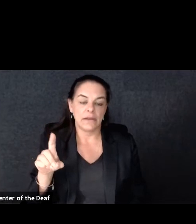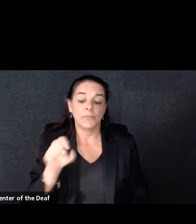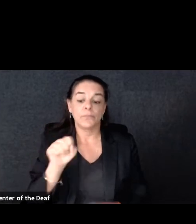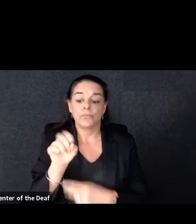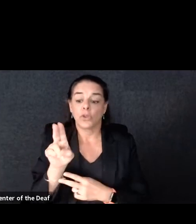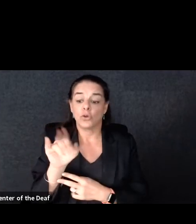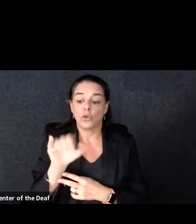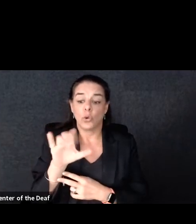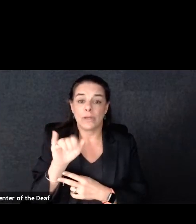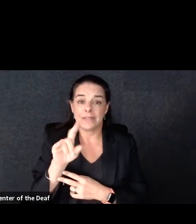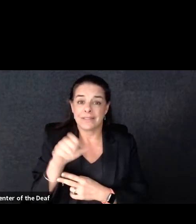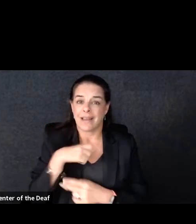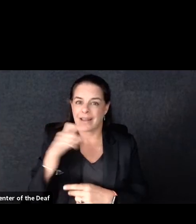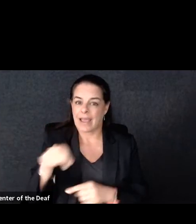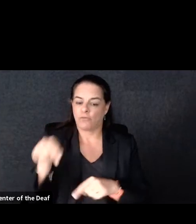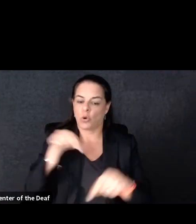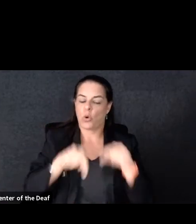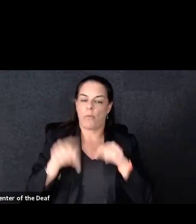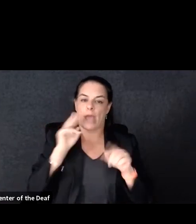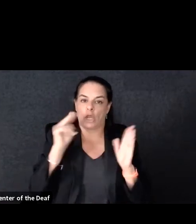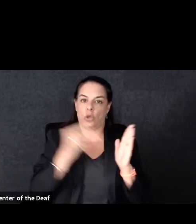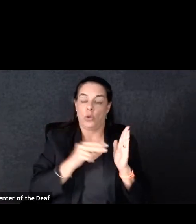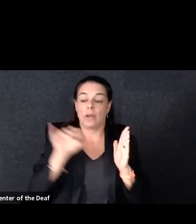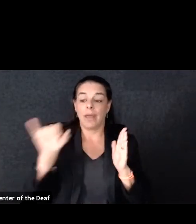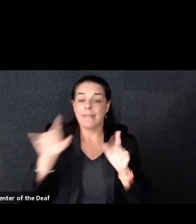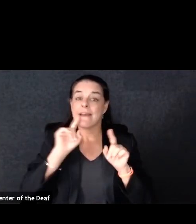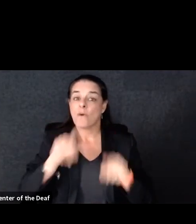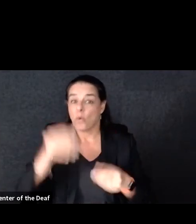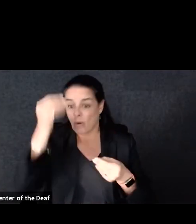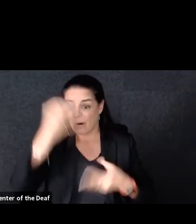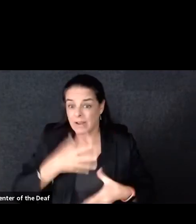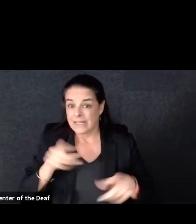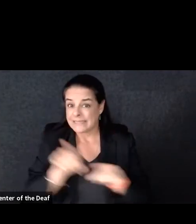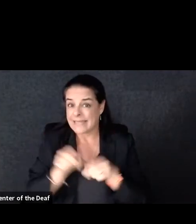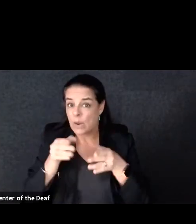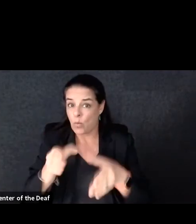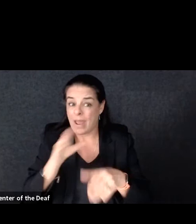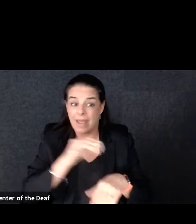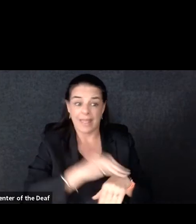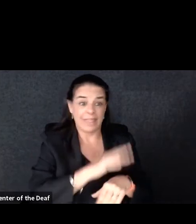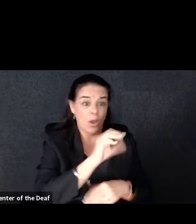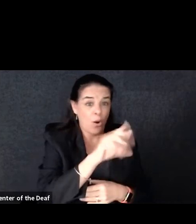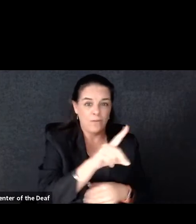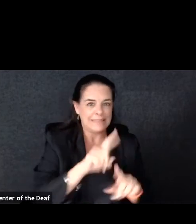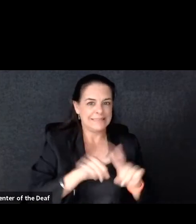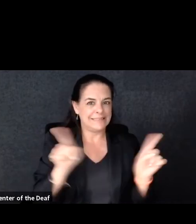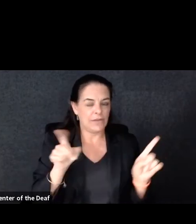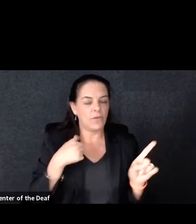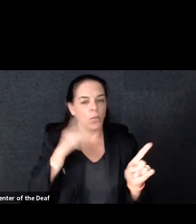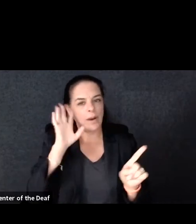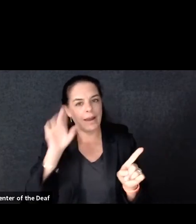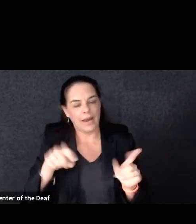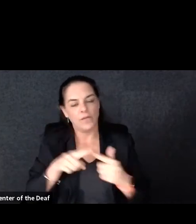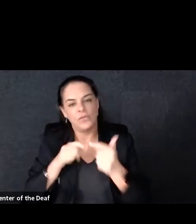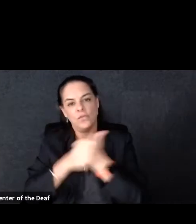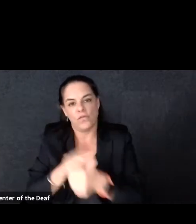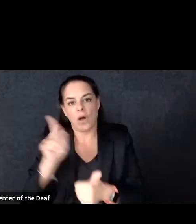Suicides, I'll have to go back and look at that. We don't get that reported to us in the same method that overdoses are, and so that's something we'll have to follow up